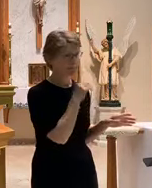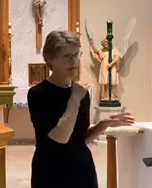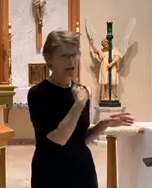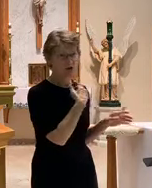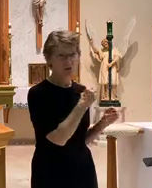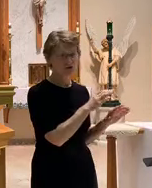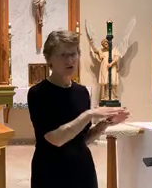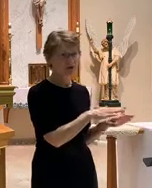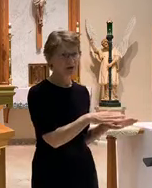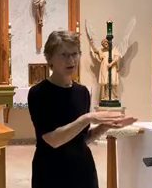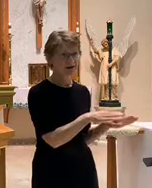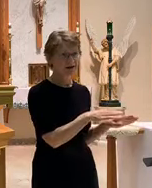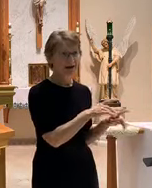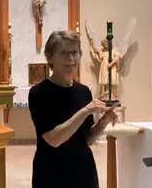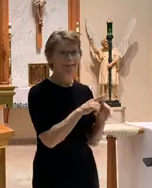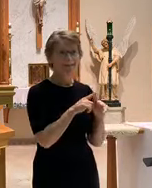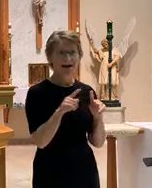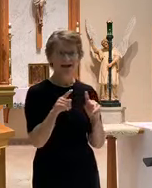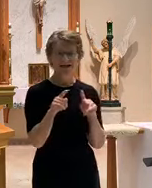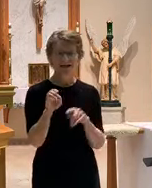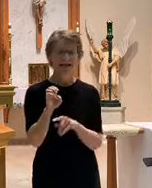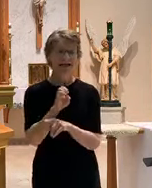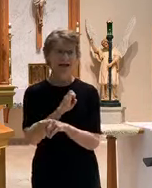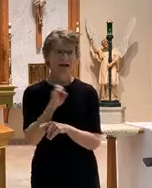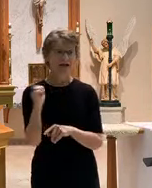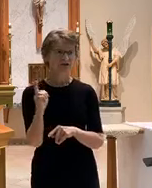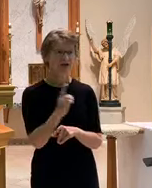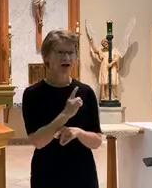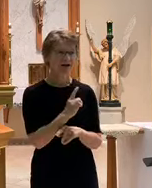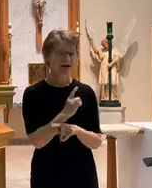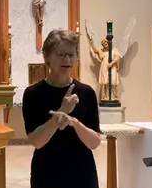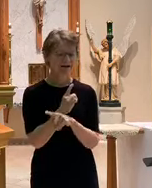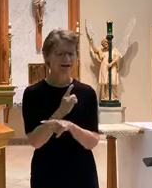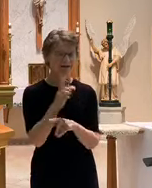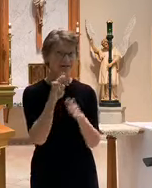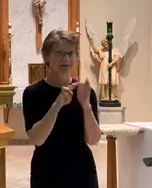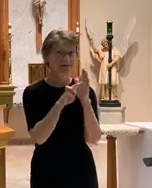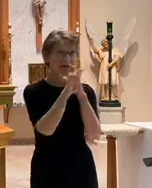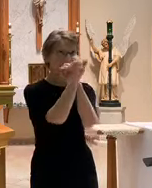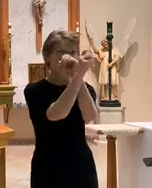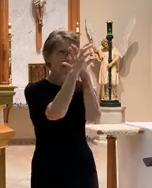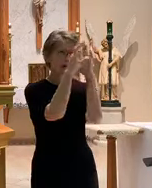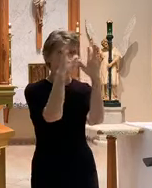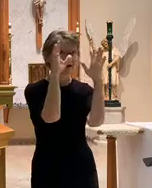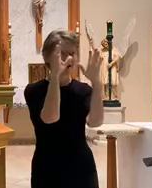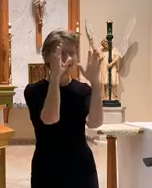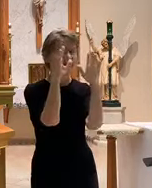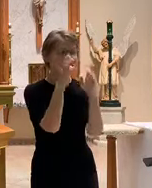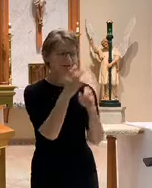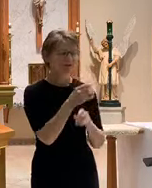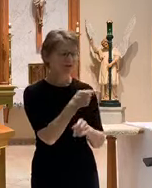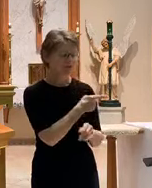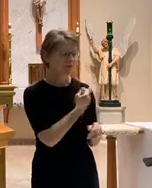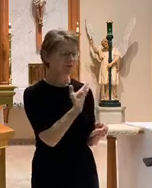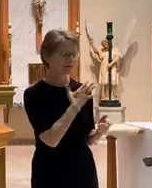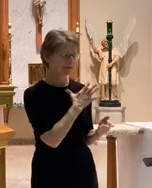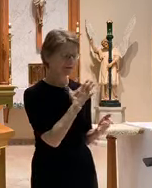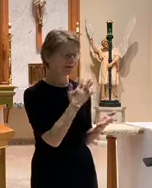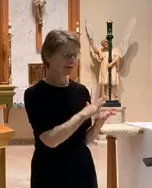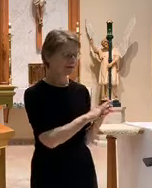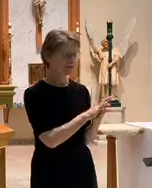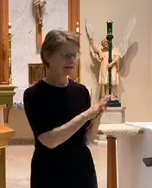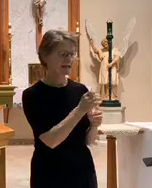that hospitality and that welcome, the prophet promised them, next time when I come through here next year, you